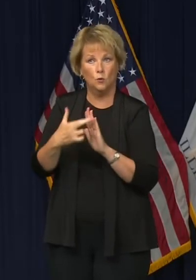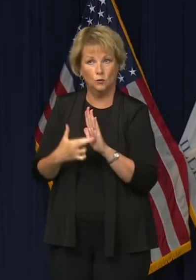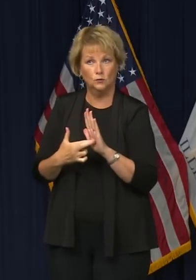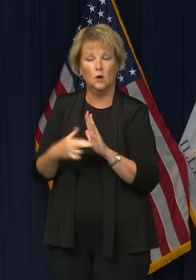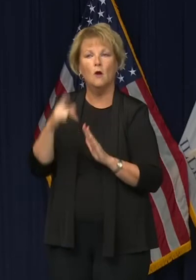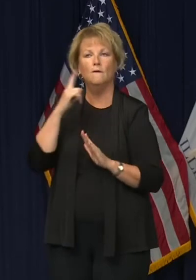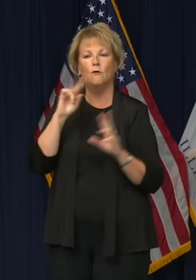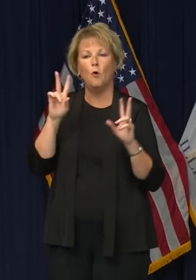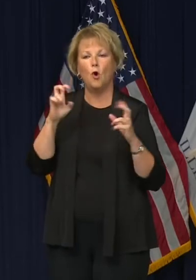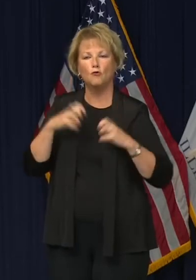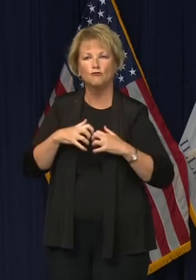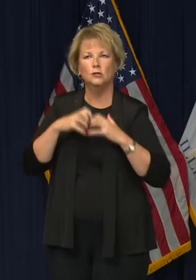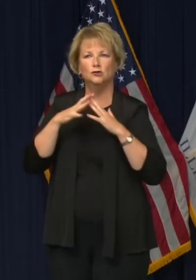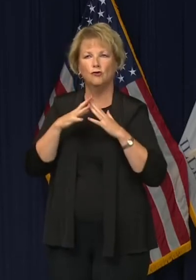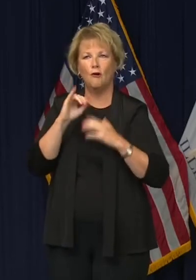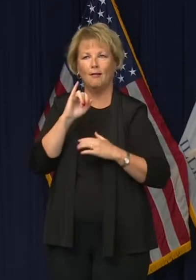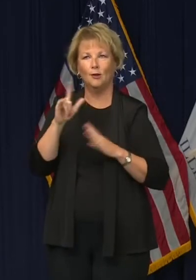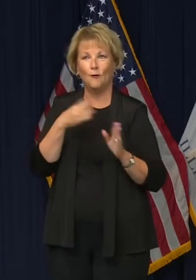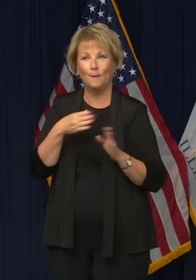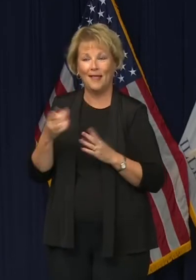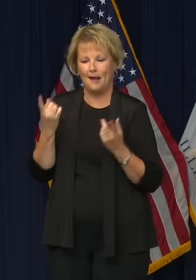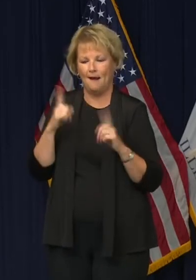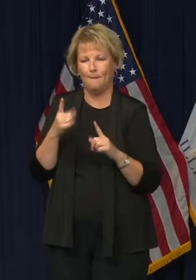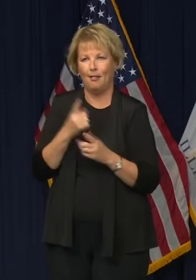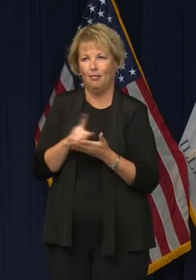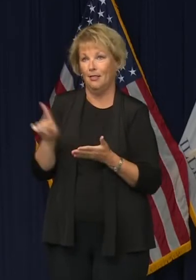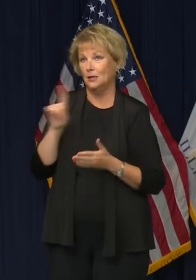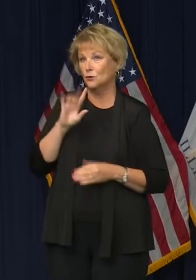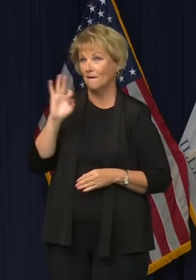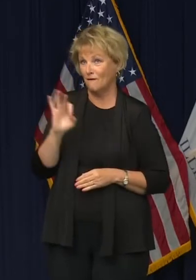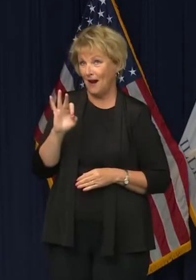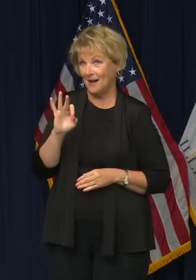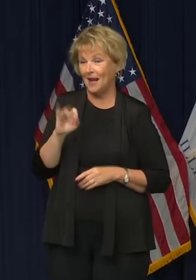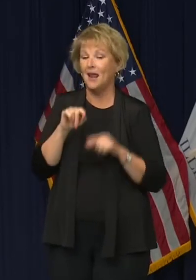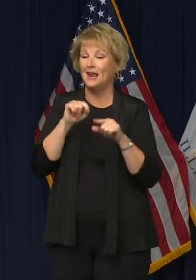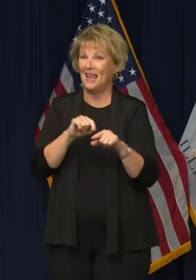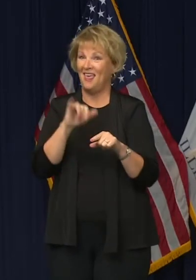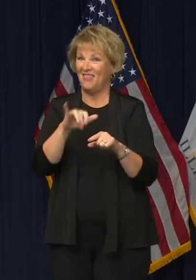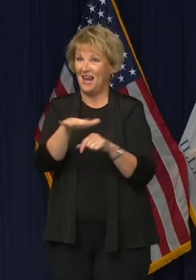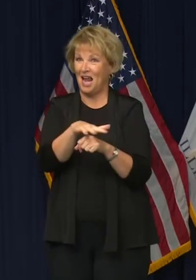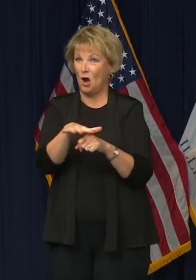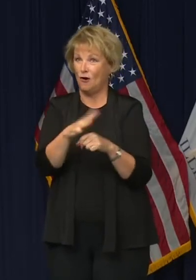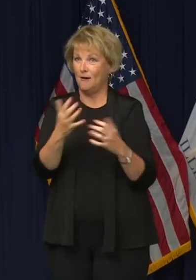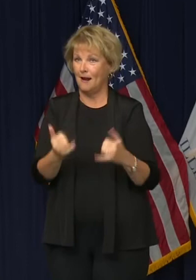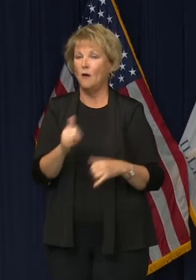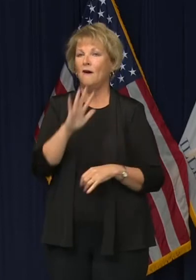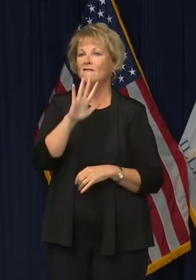our Restore Illinois plan last Friday. That region is now sitting at a